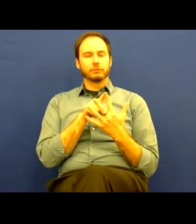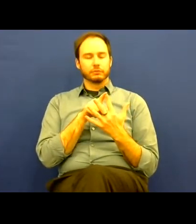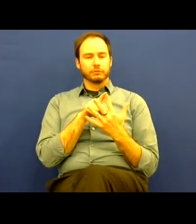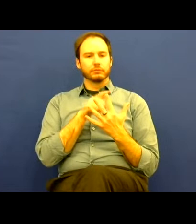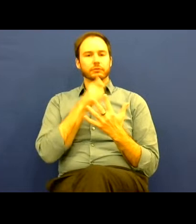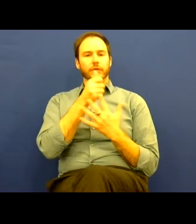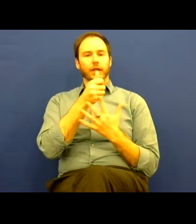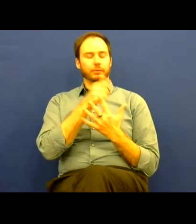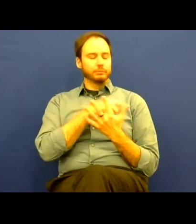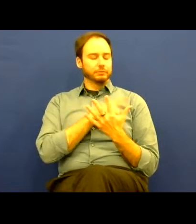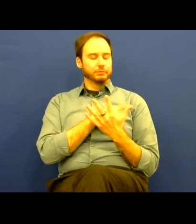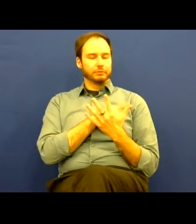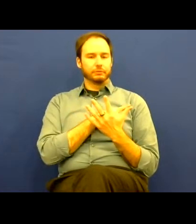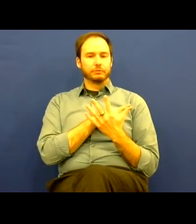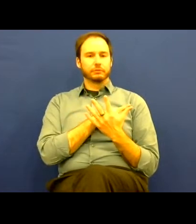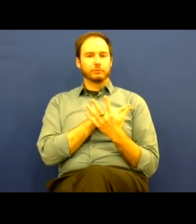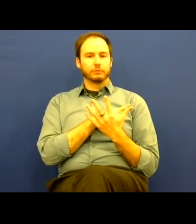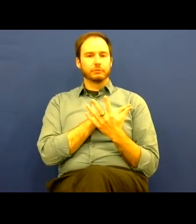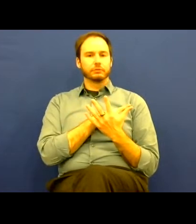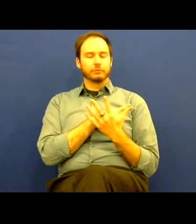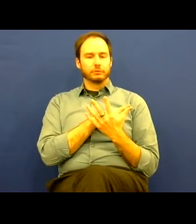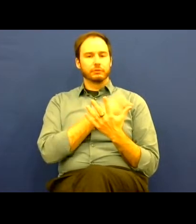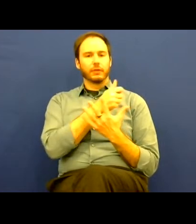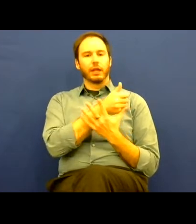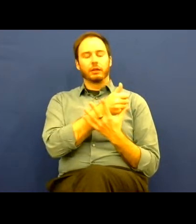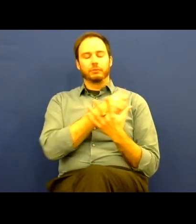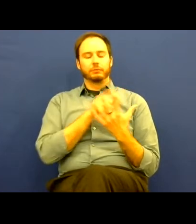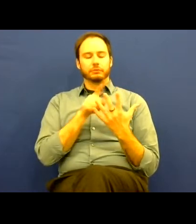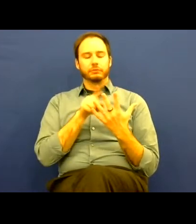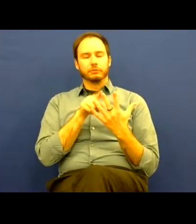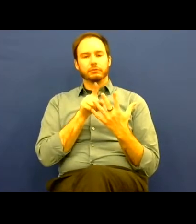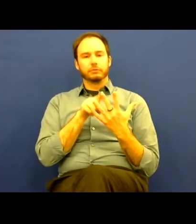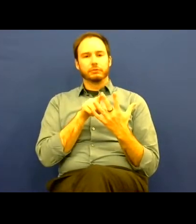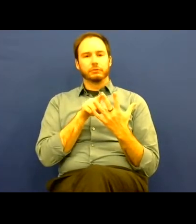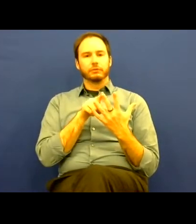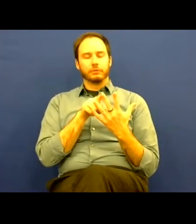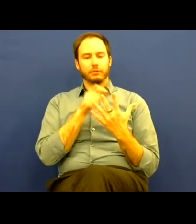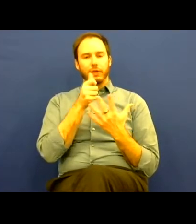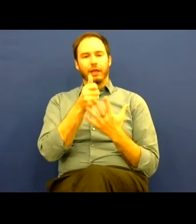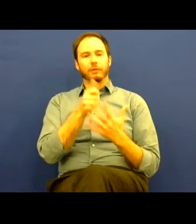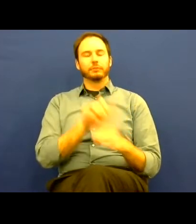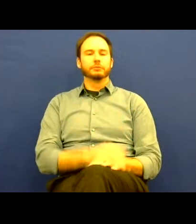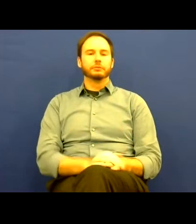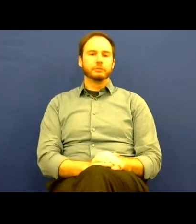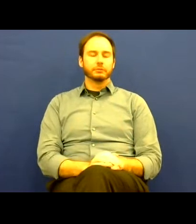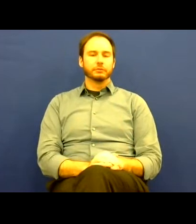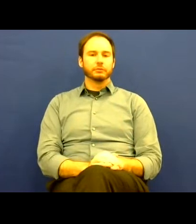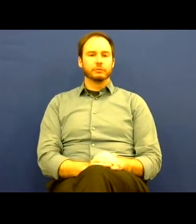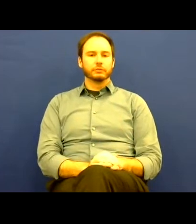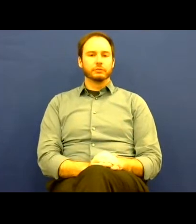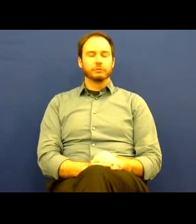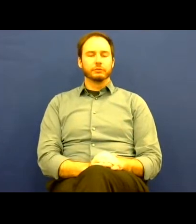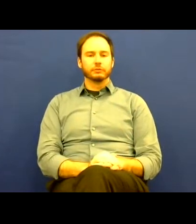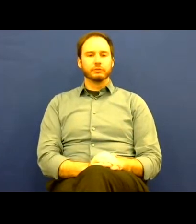Page, Aye. Councilmember Blanca. Aye. Supervisor Schultz. Aye.